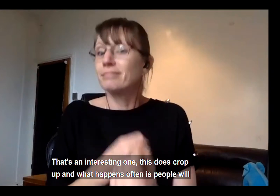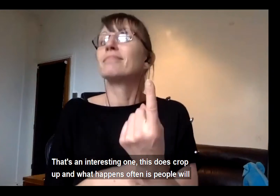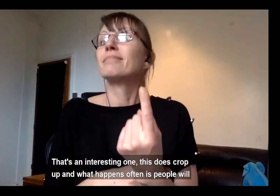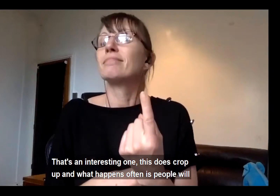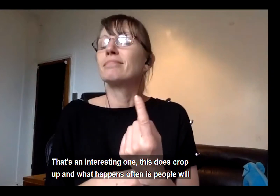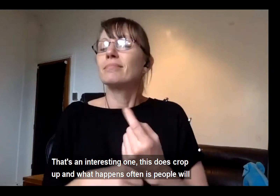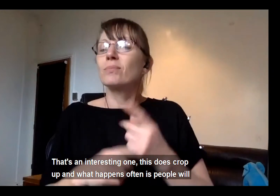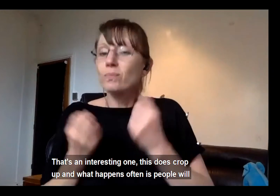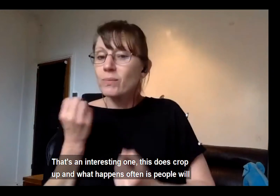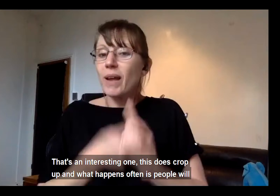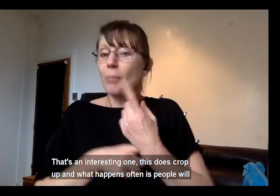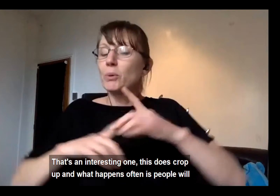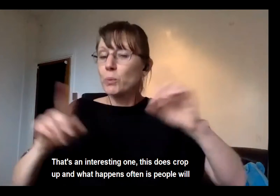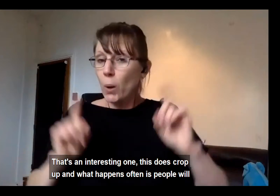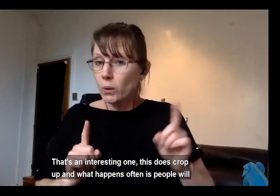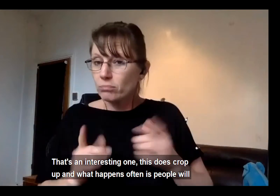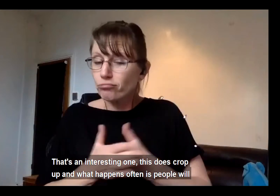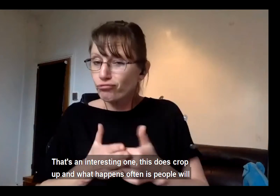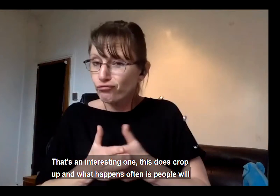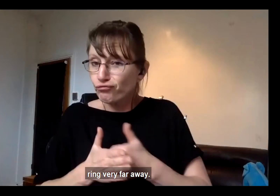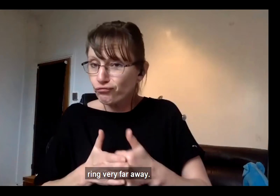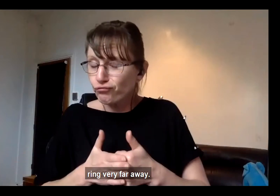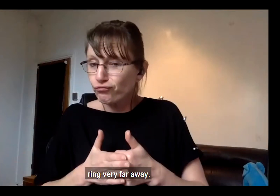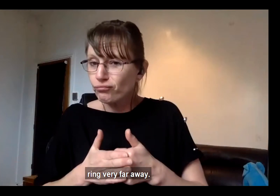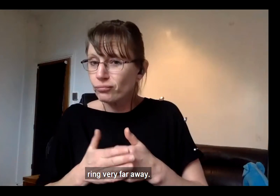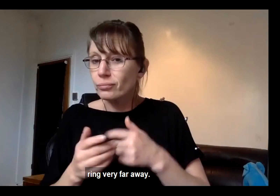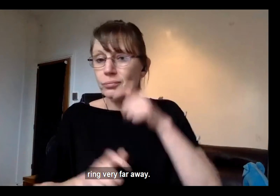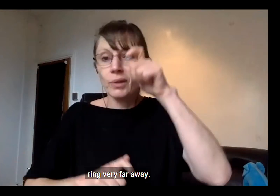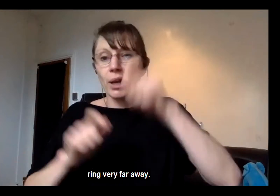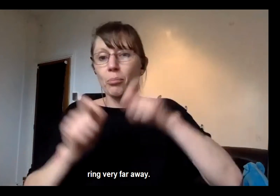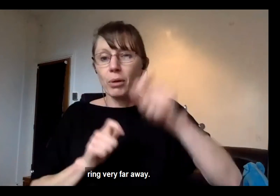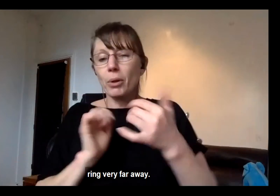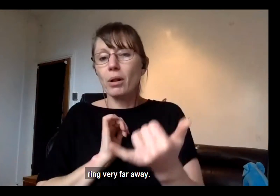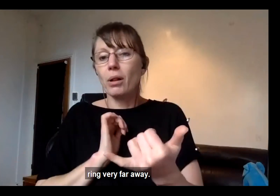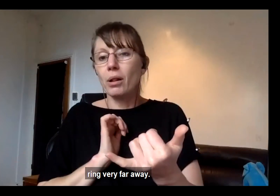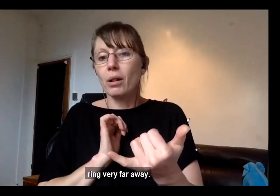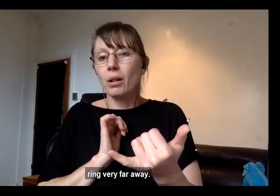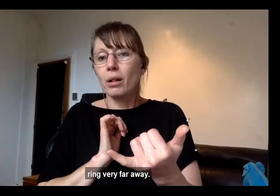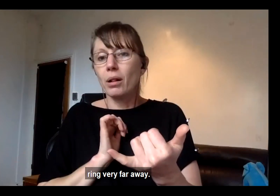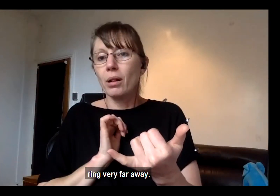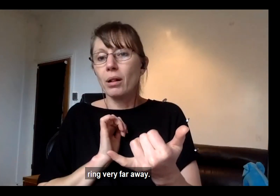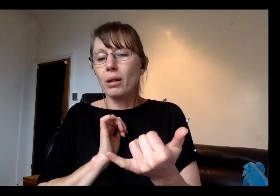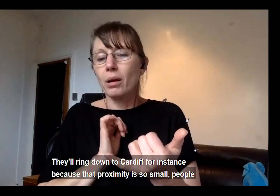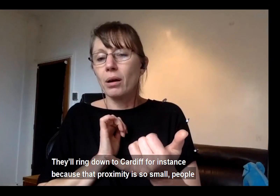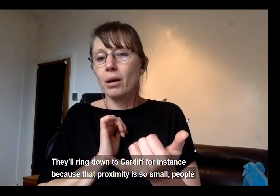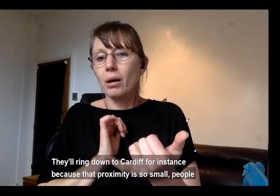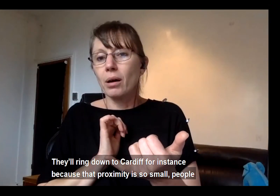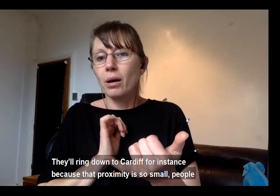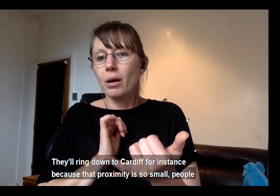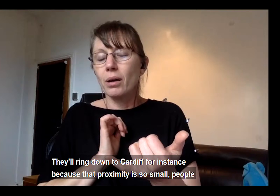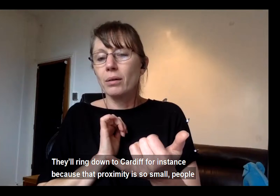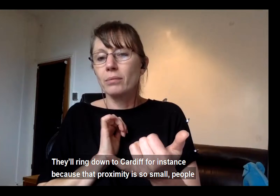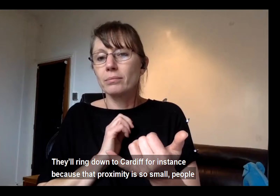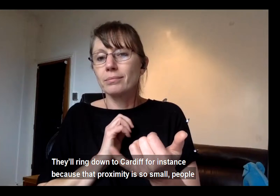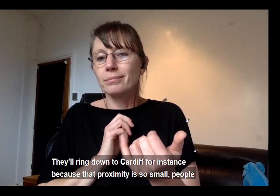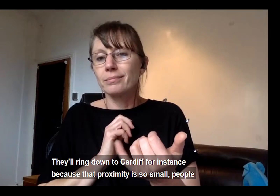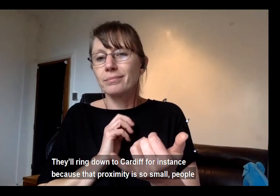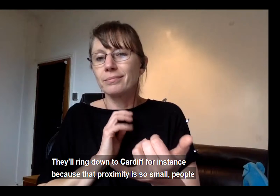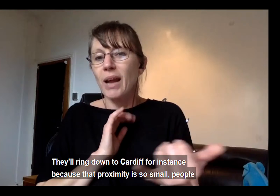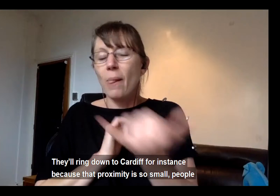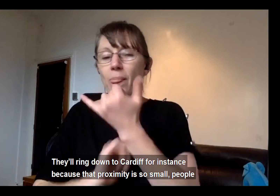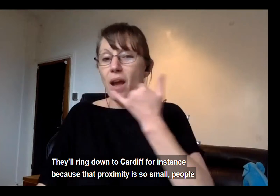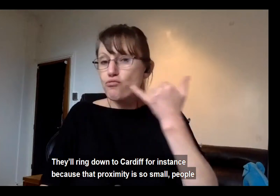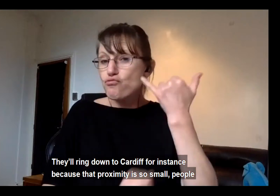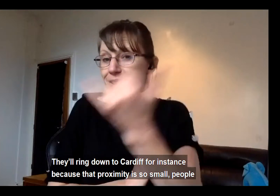what happens often is people will ring very far away. They'll ring down to Cardiff,